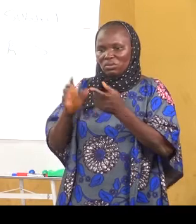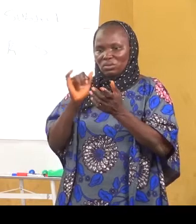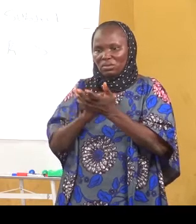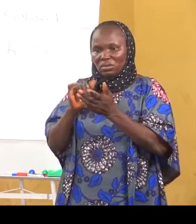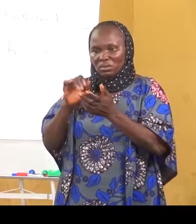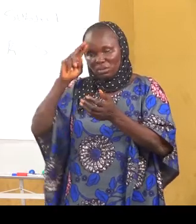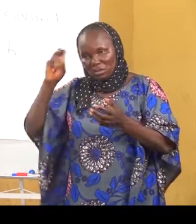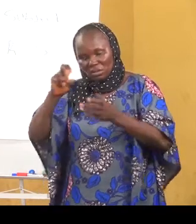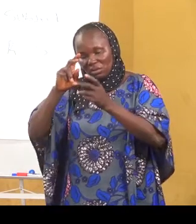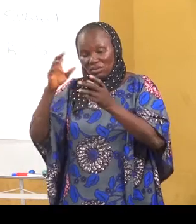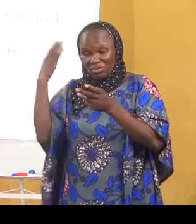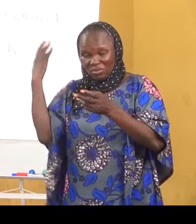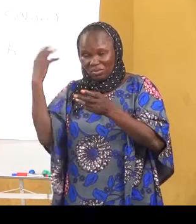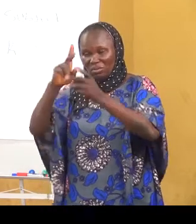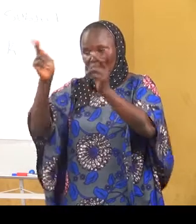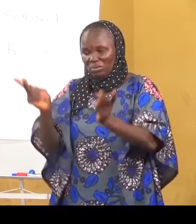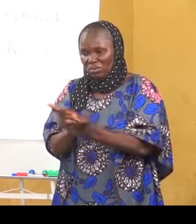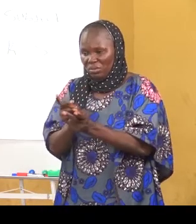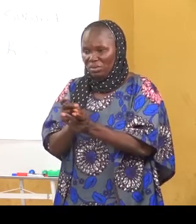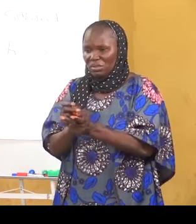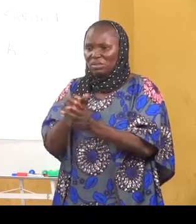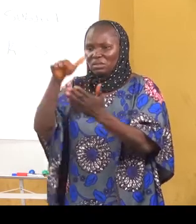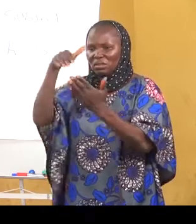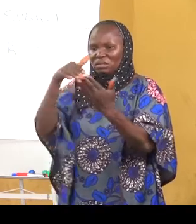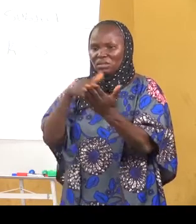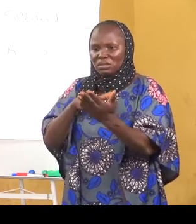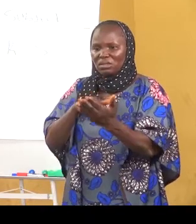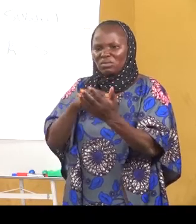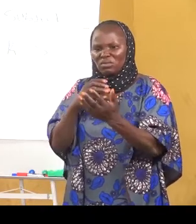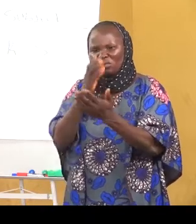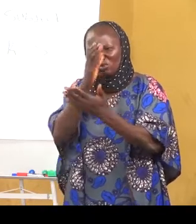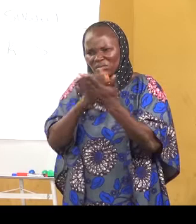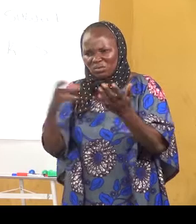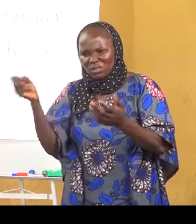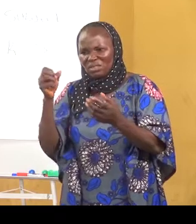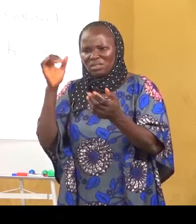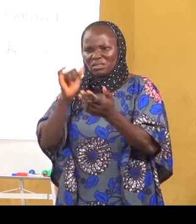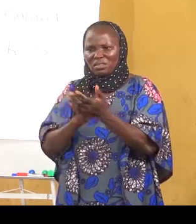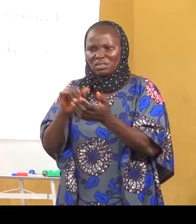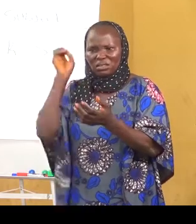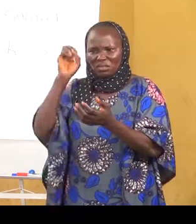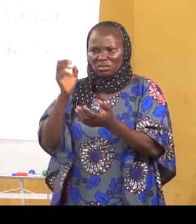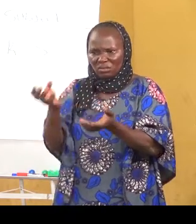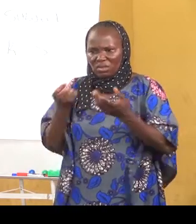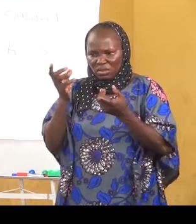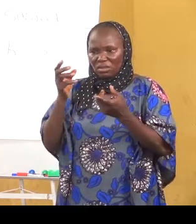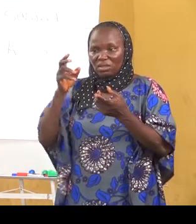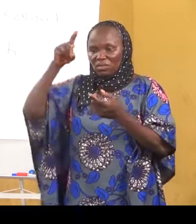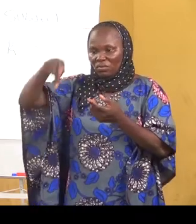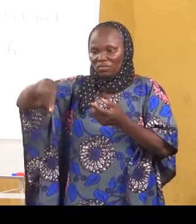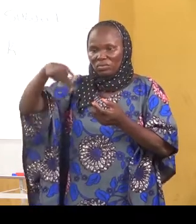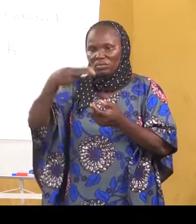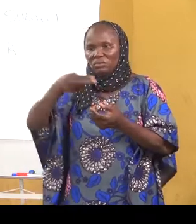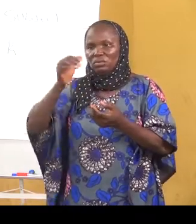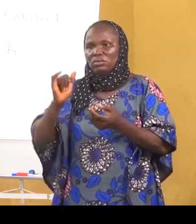place. And he listed the items that he wanted Philemon to do if he